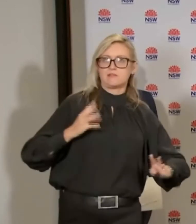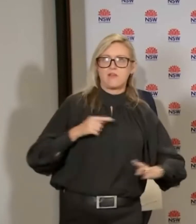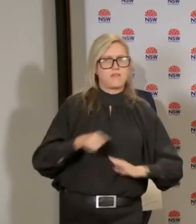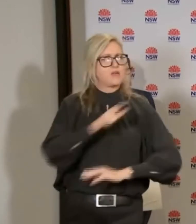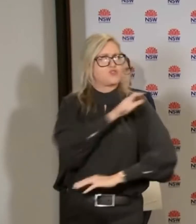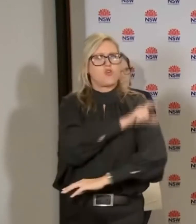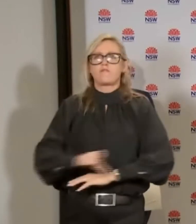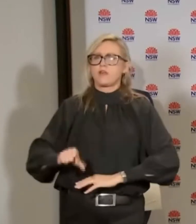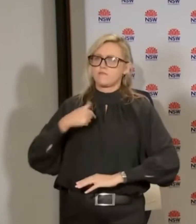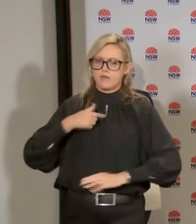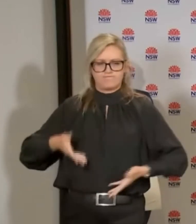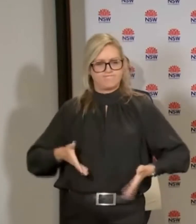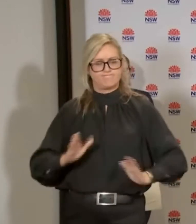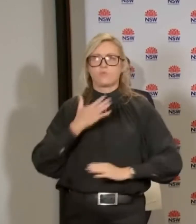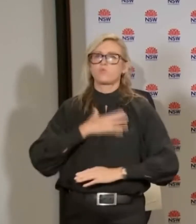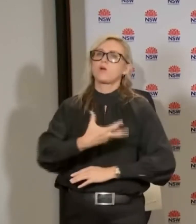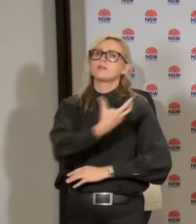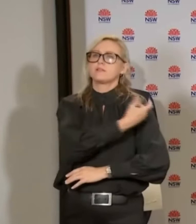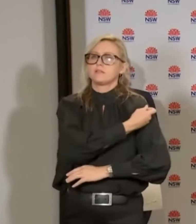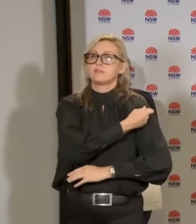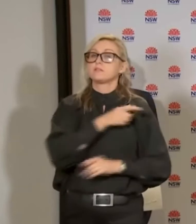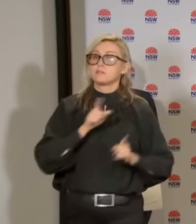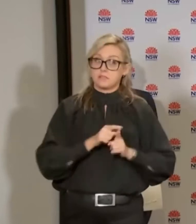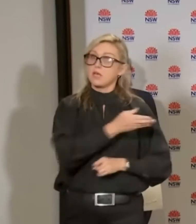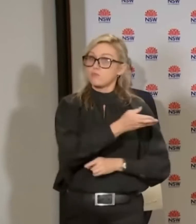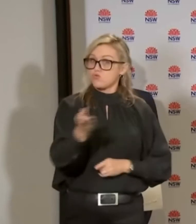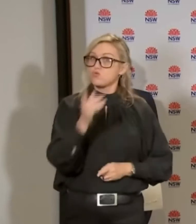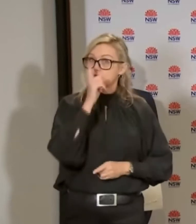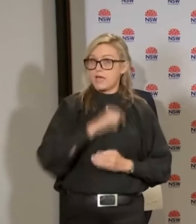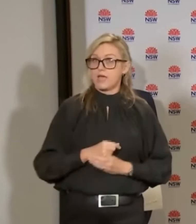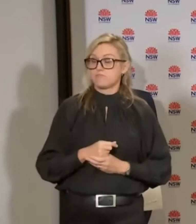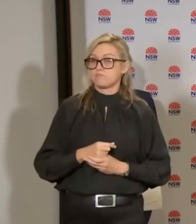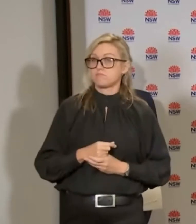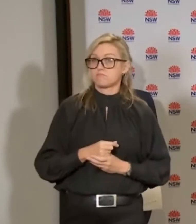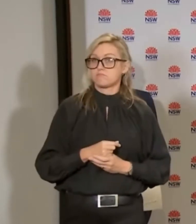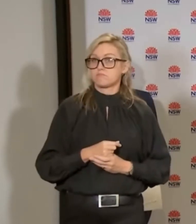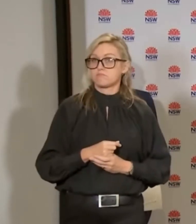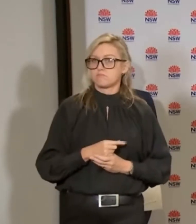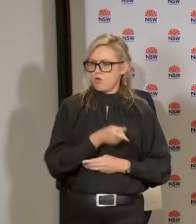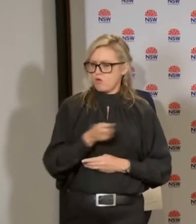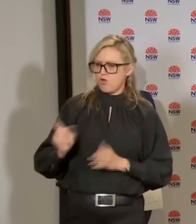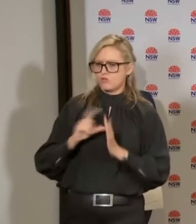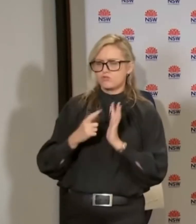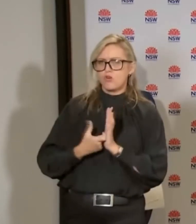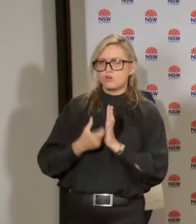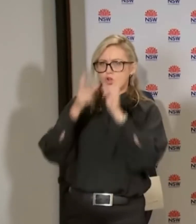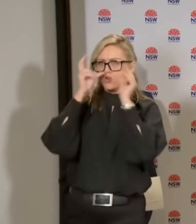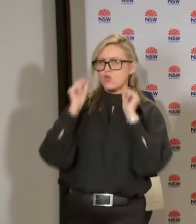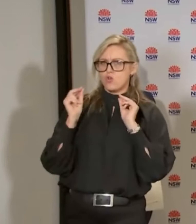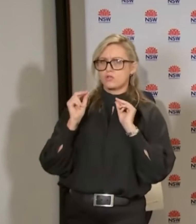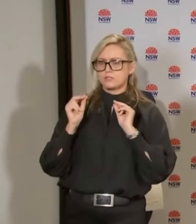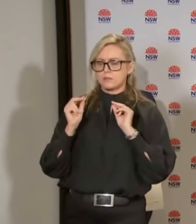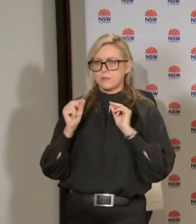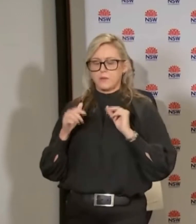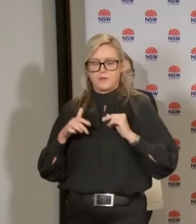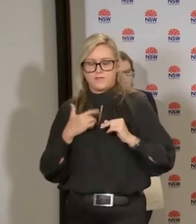and nurses who are receiving the vaccination were excited, were actually overawed at